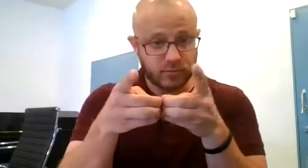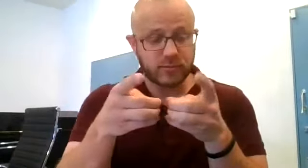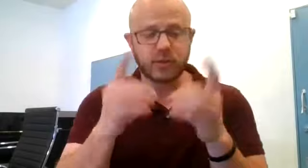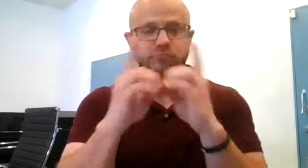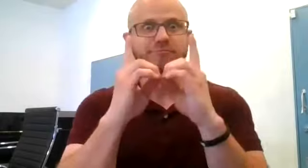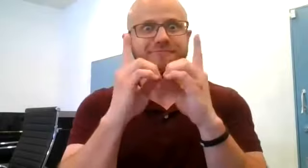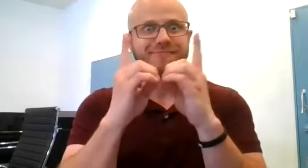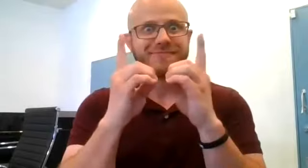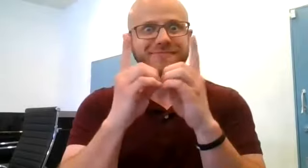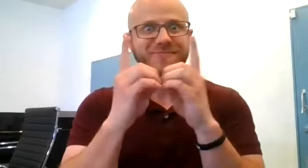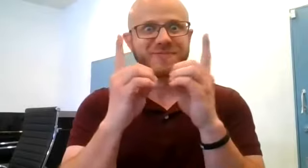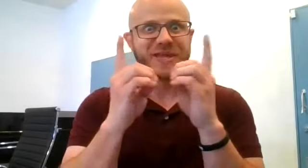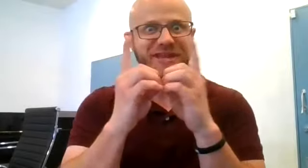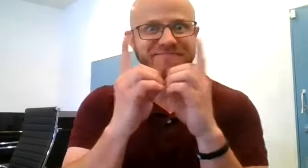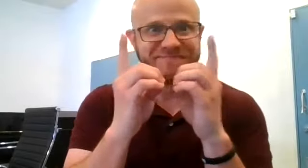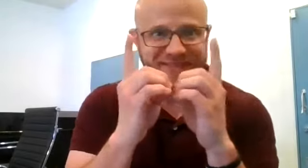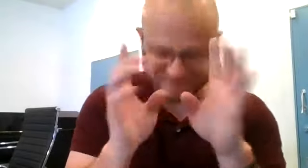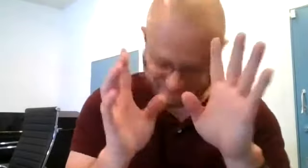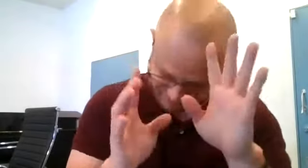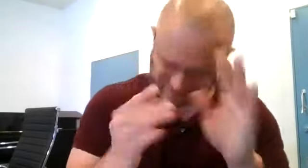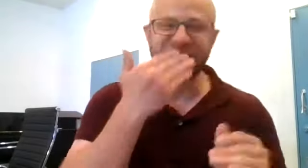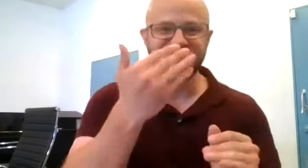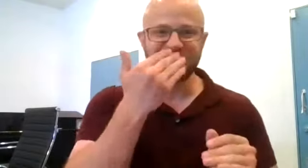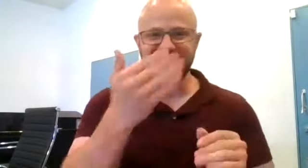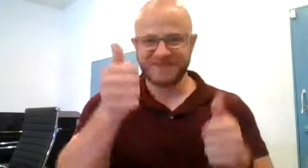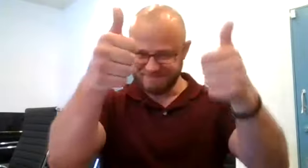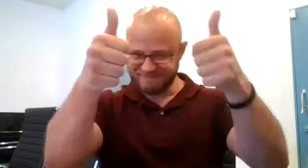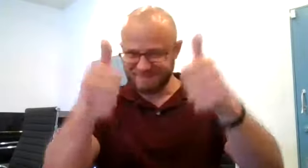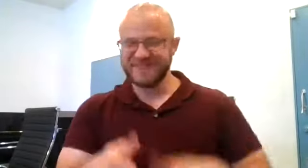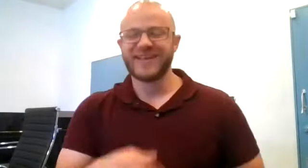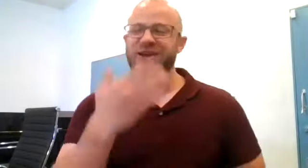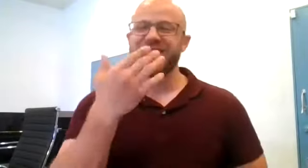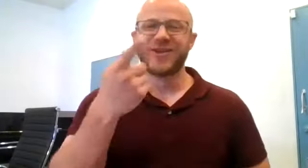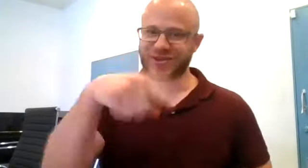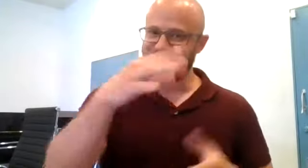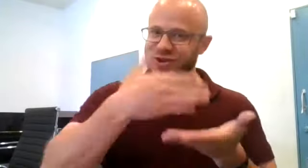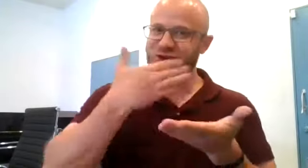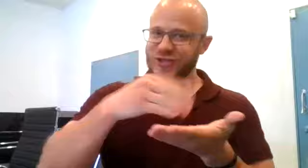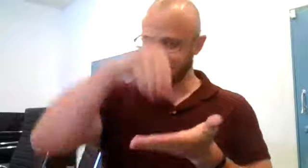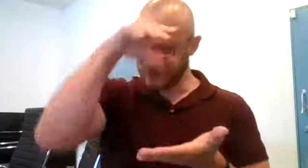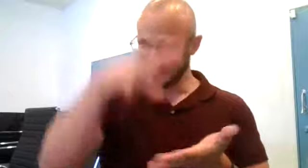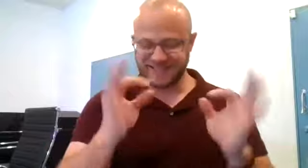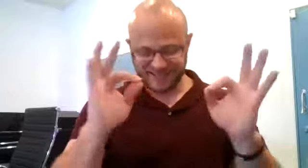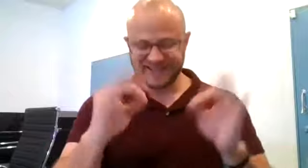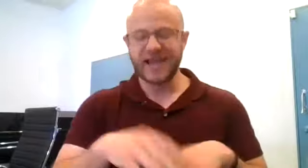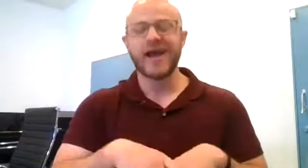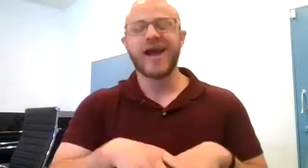dating. Oops, sorry, dating. Sorry about that. Thank you. You caught me. You're a good student.